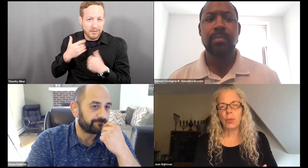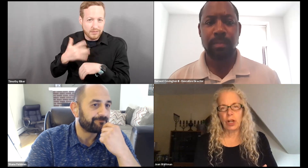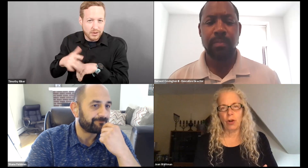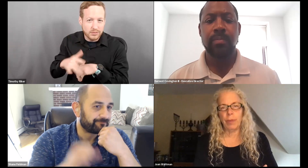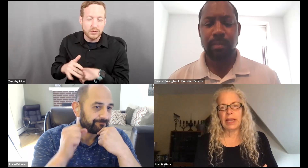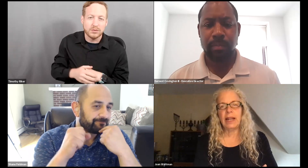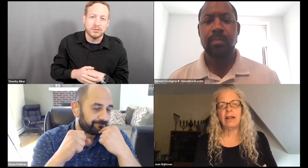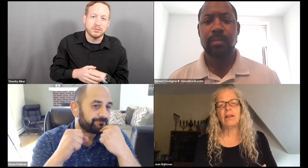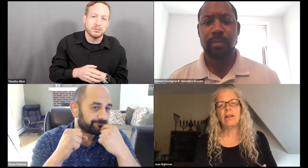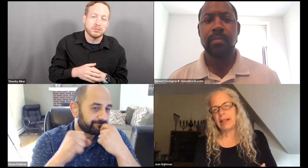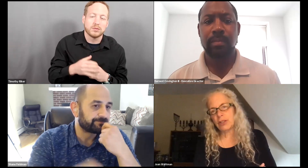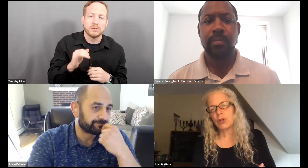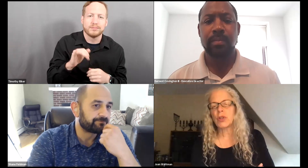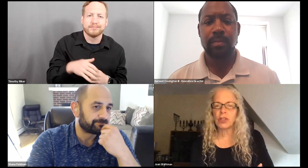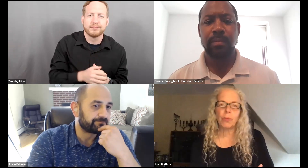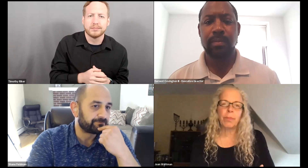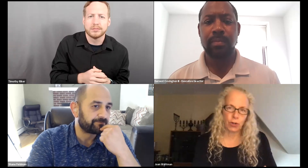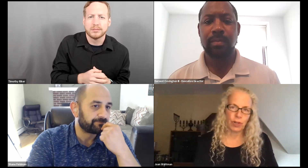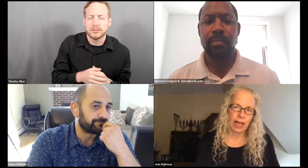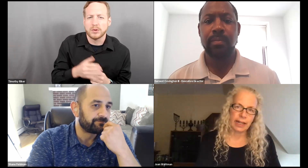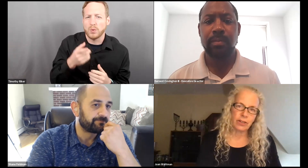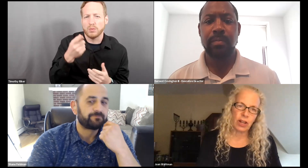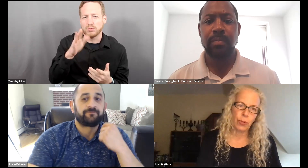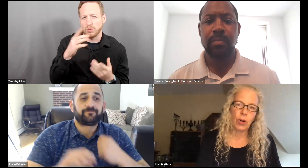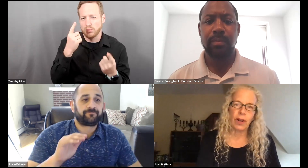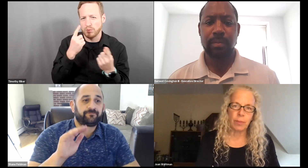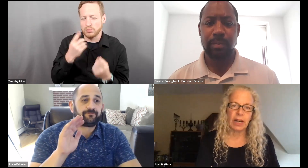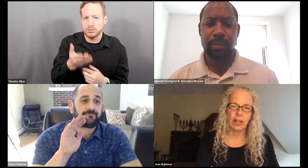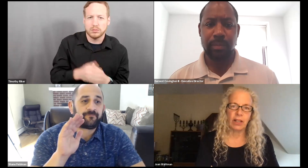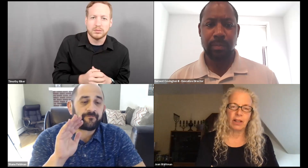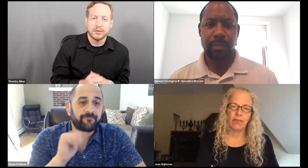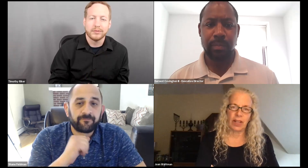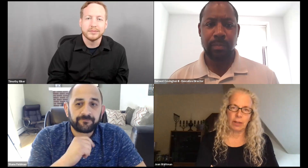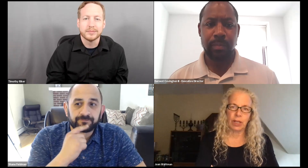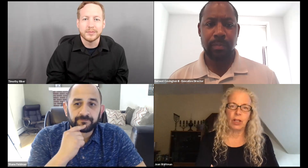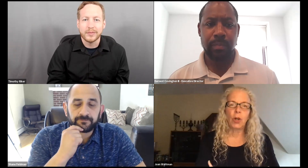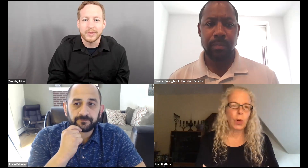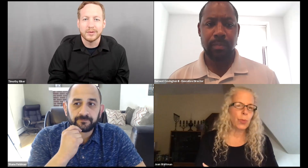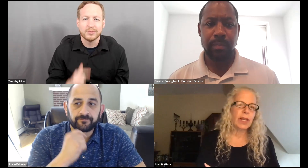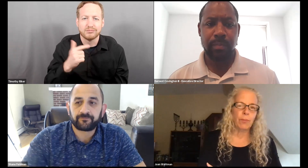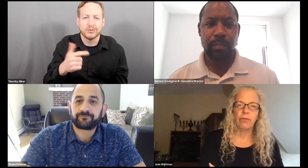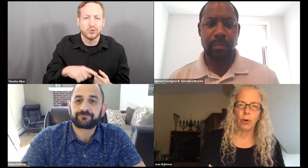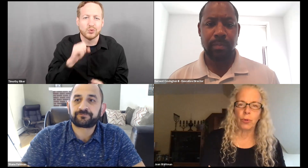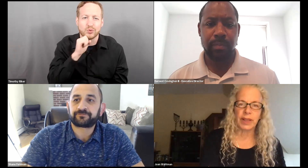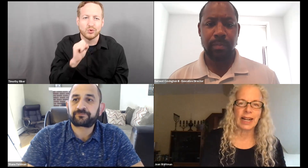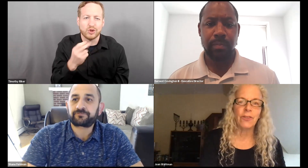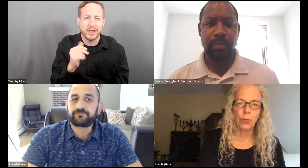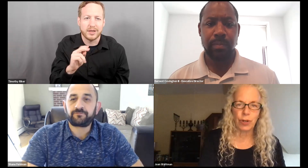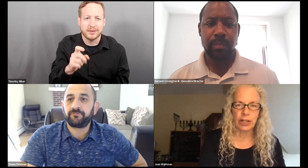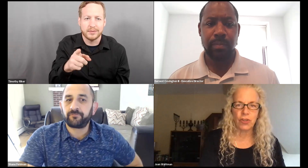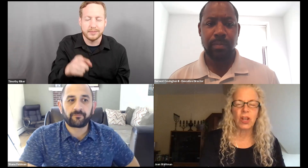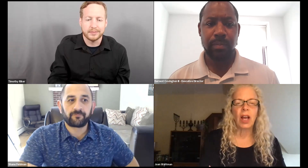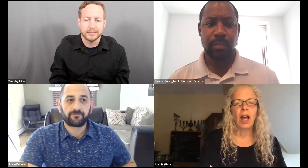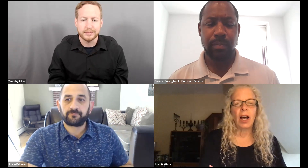so that we know. But then the issue is also budget reliant. If we don't have the money available, whether we can move forward with like every